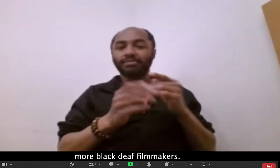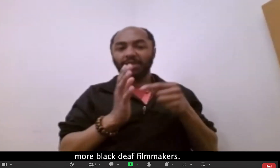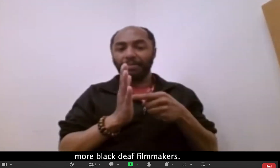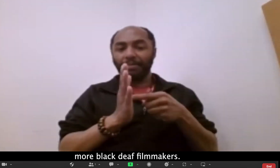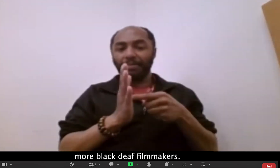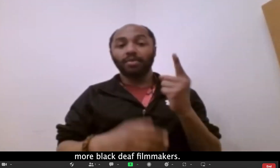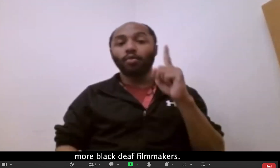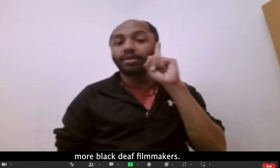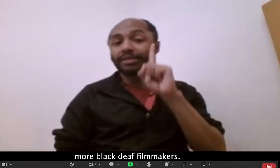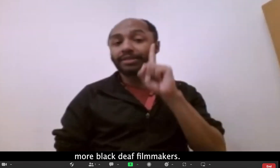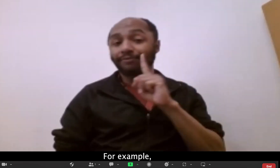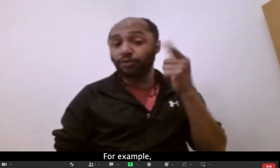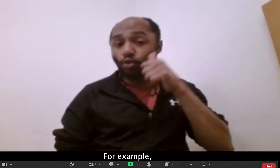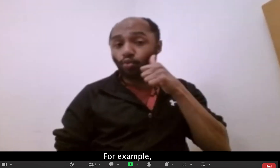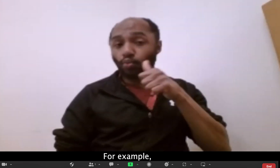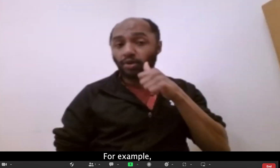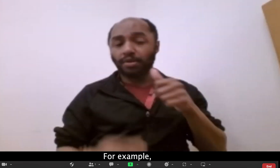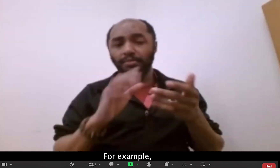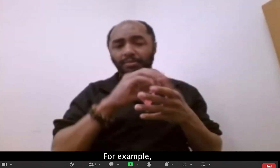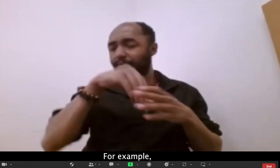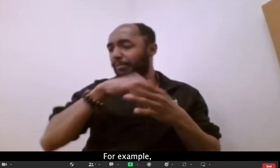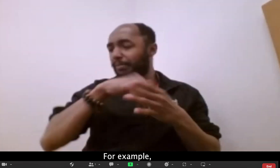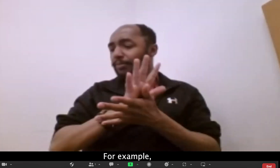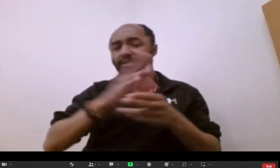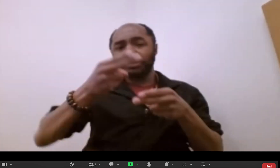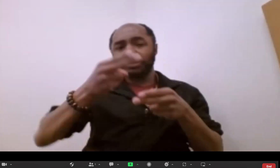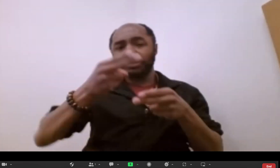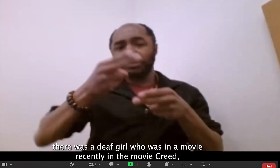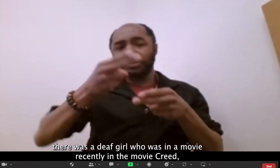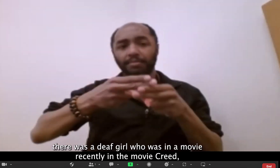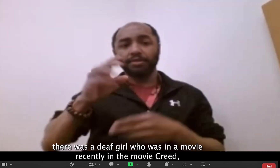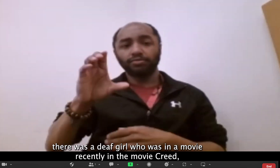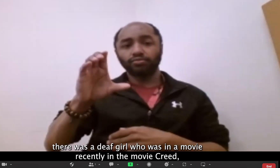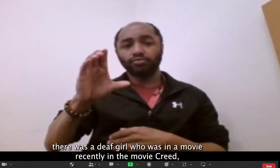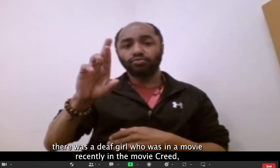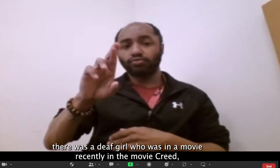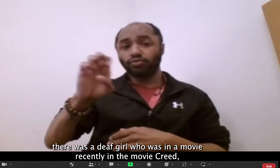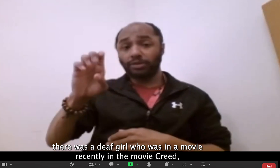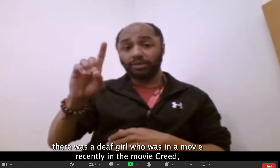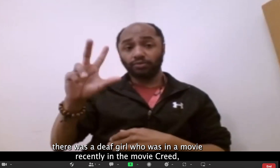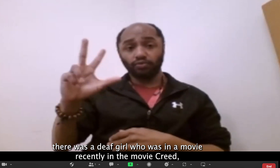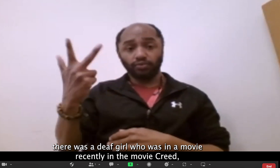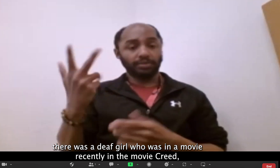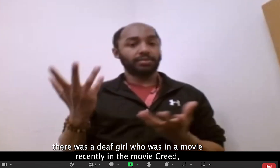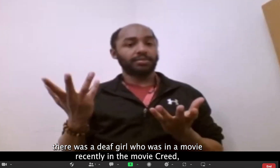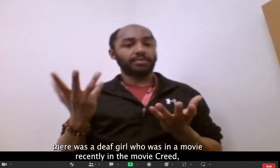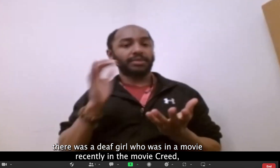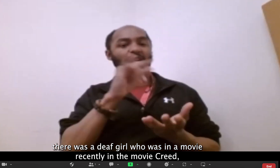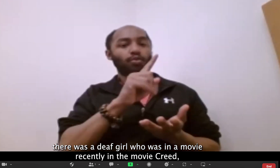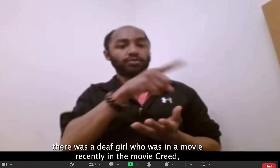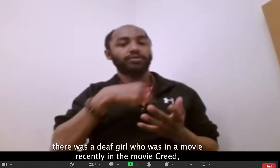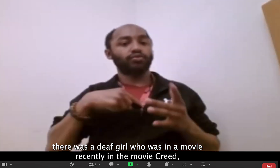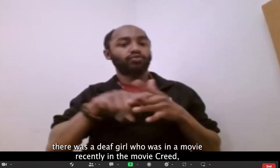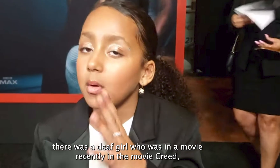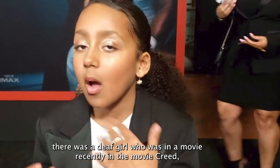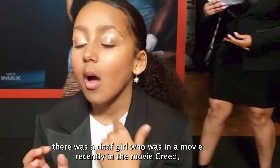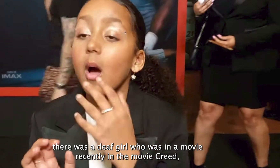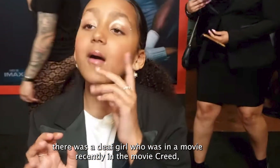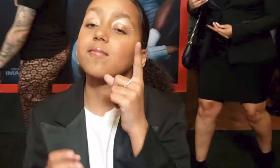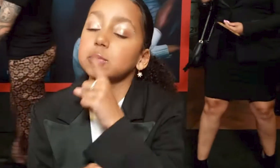filmmakers. For example, there was a deaf girl who was in a movie recently. In the movie